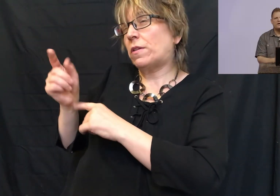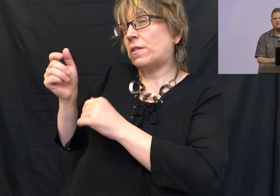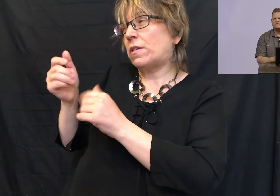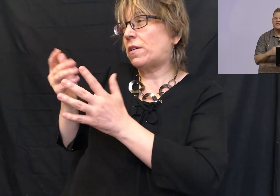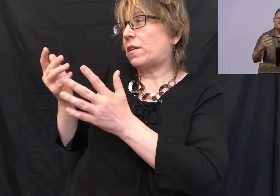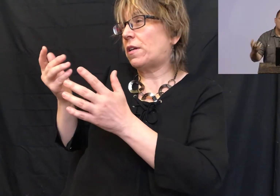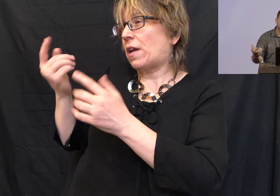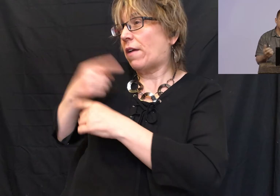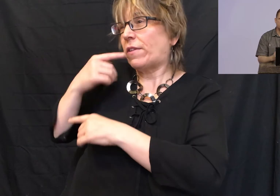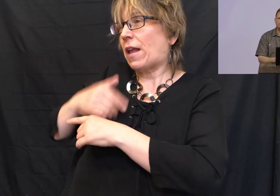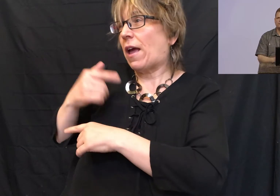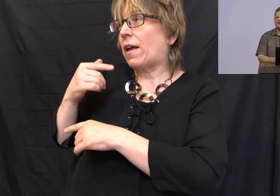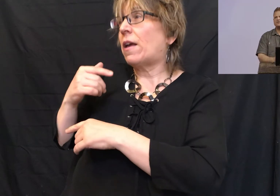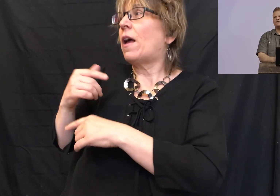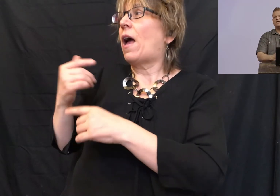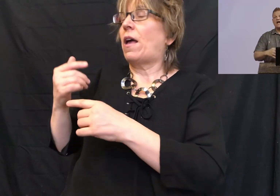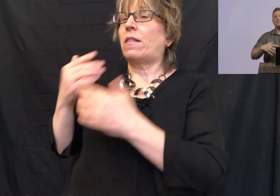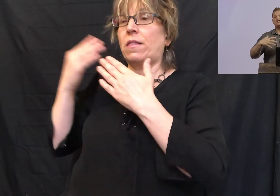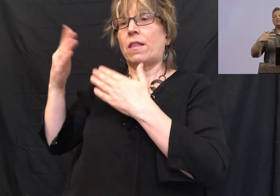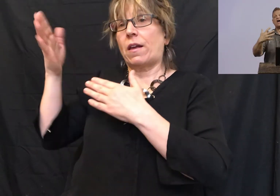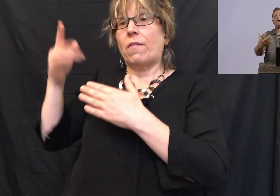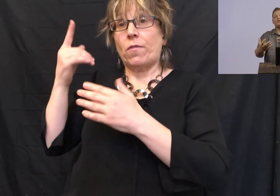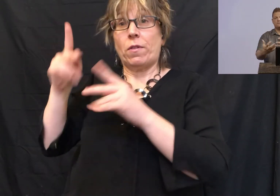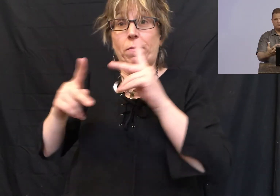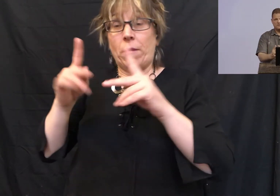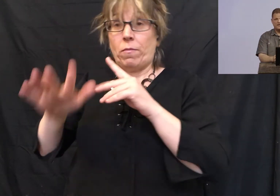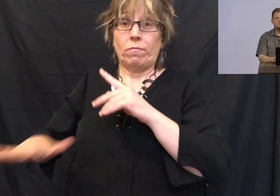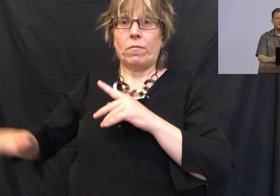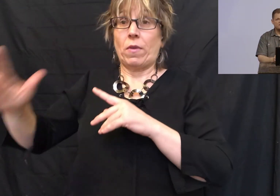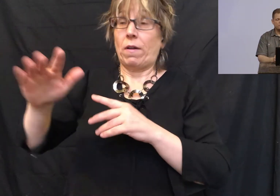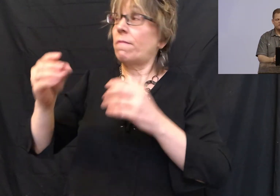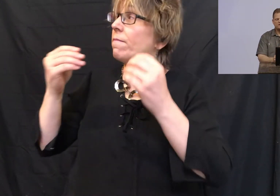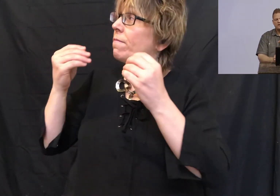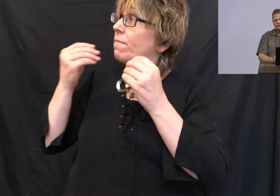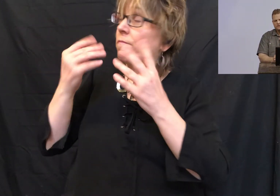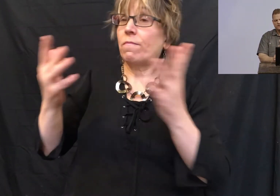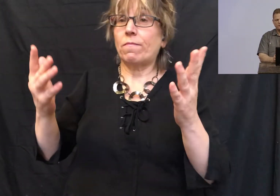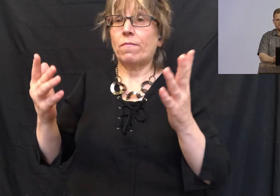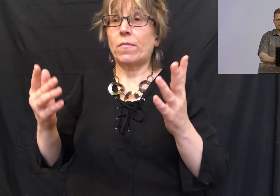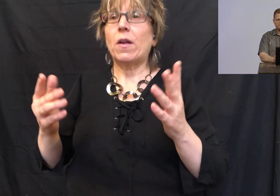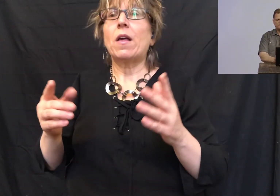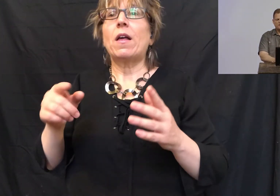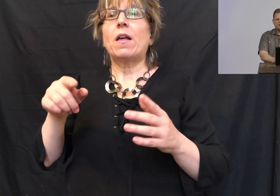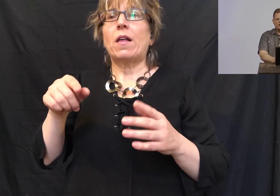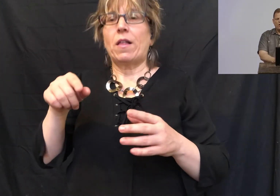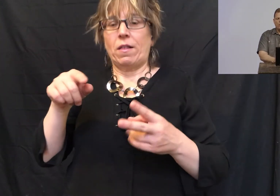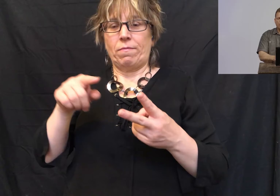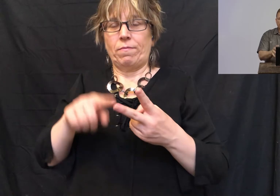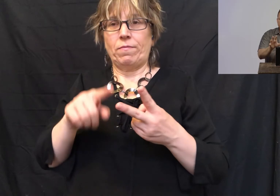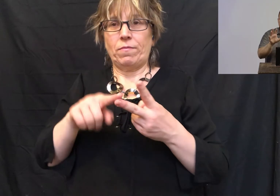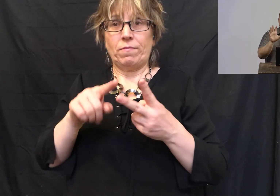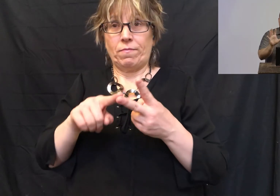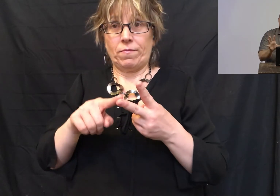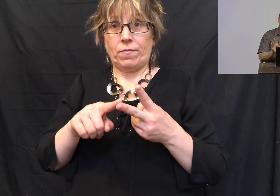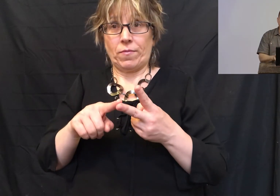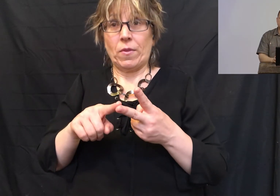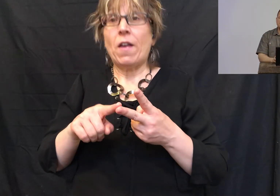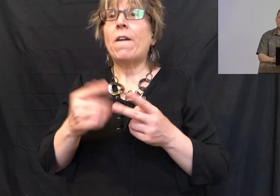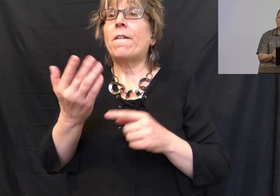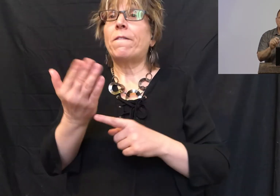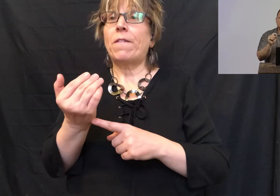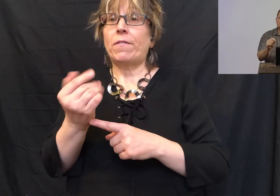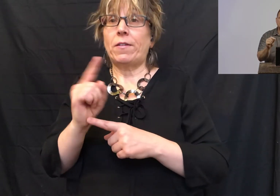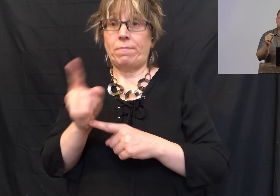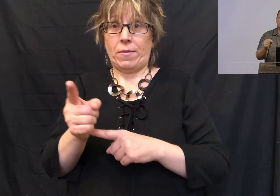the people around you? Thank God for the people around you. And then tell them. That was last week's. Here's this week's steps. We're going to spend 15 minutes